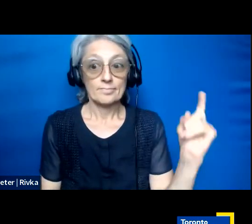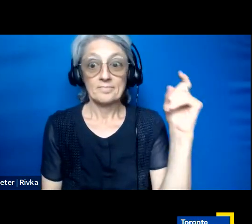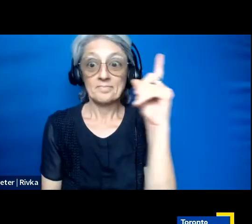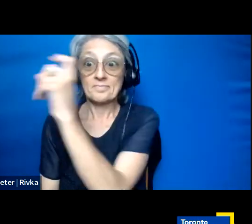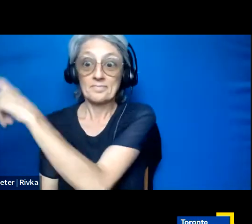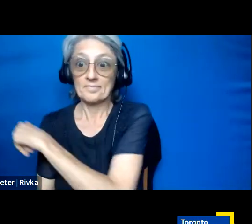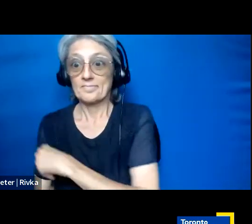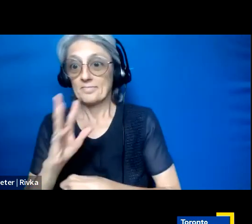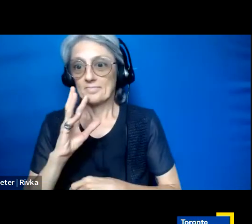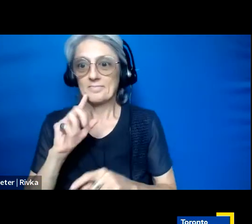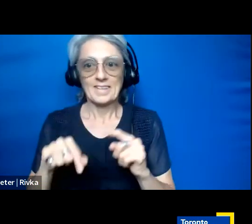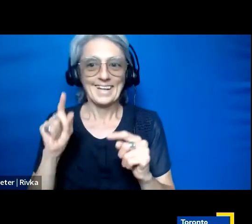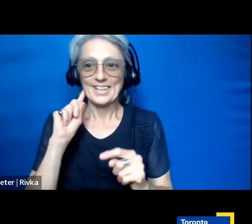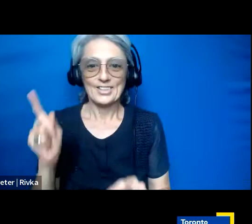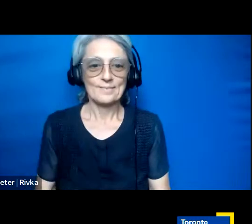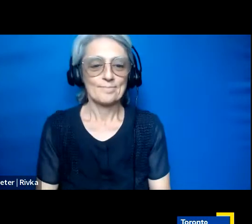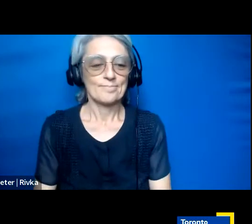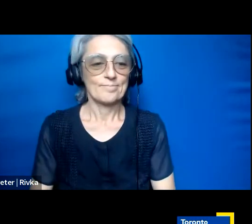an energetic hand.